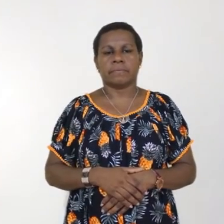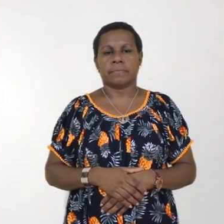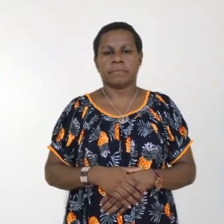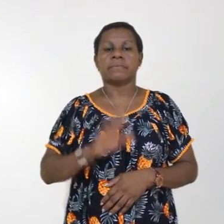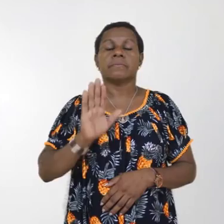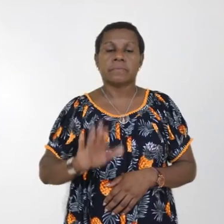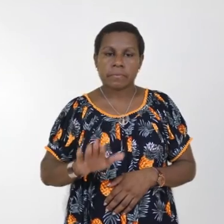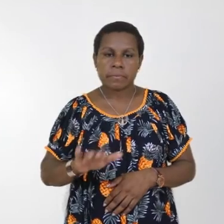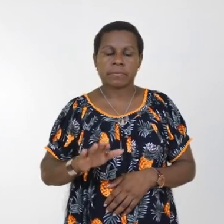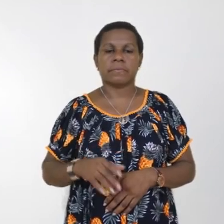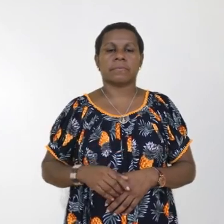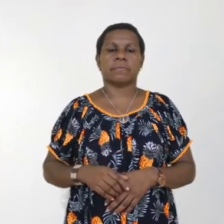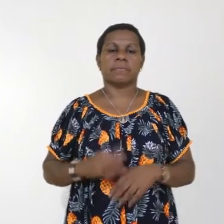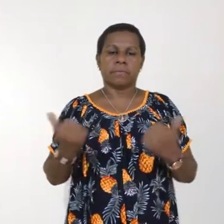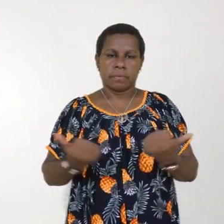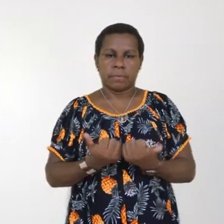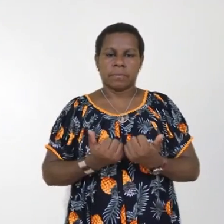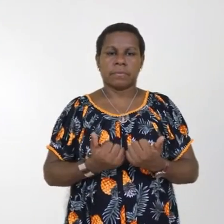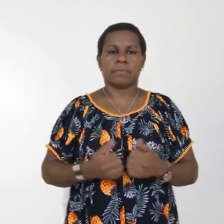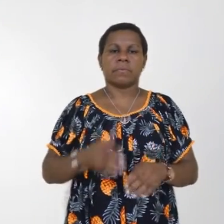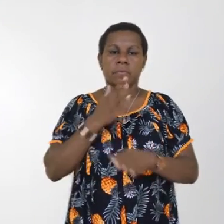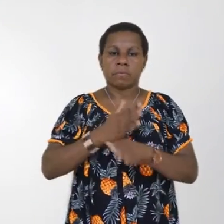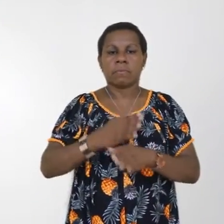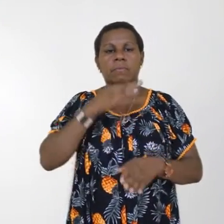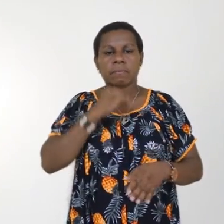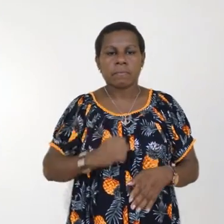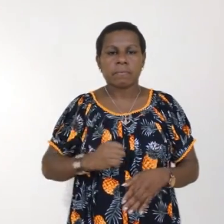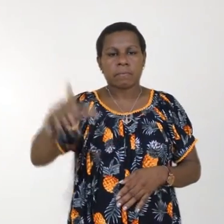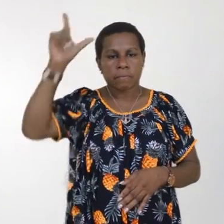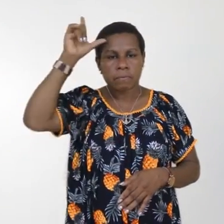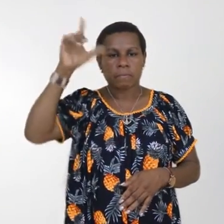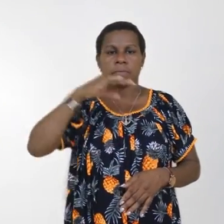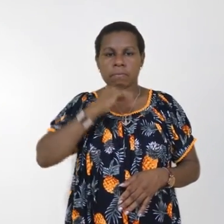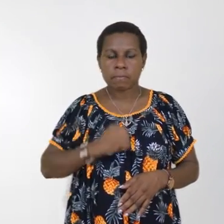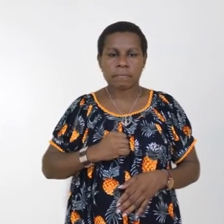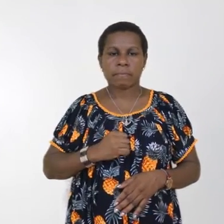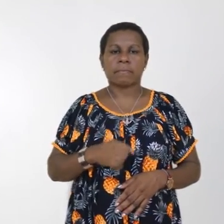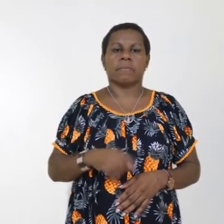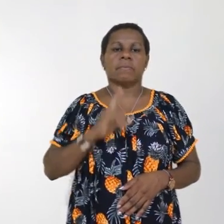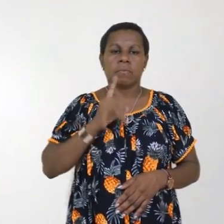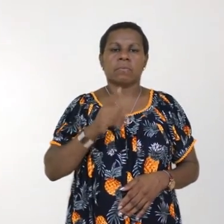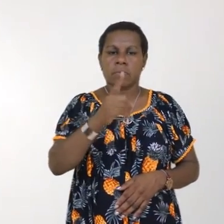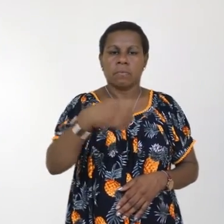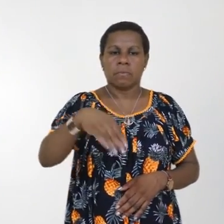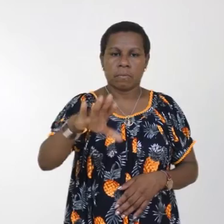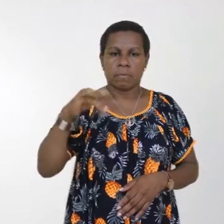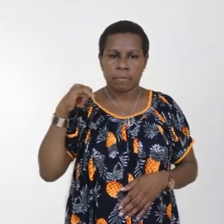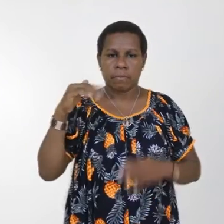walkman belong disaster or community leader i give him top or right long gobek long place or house belong you.